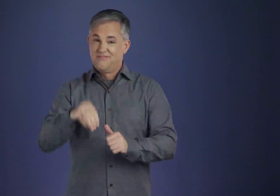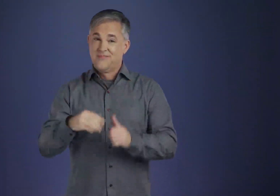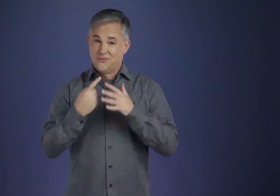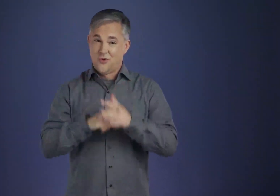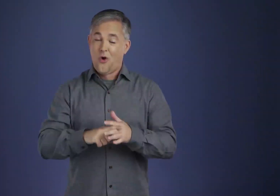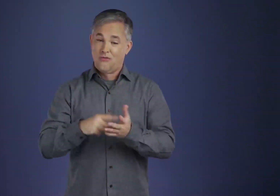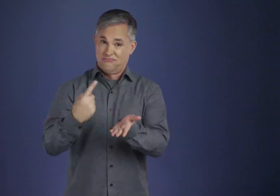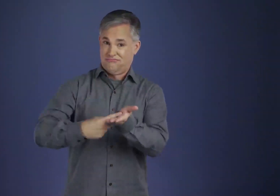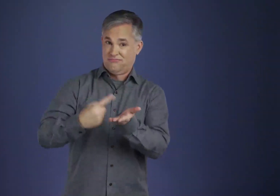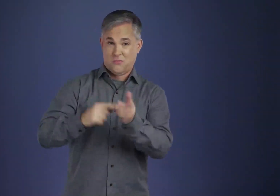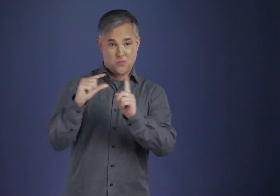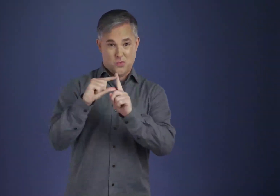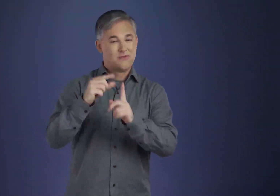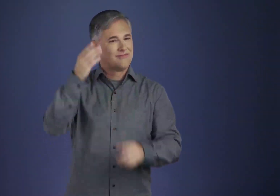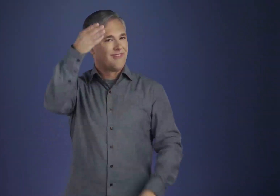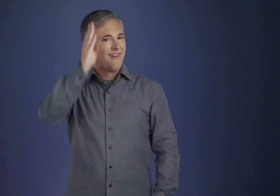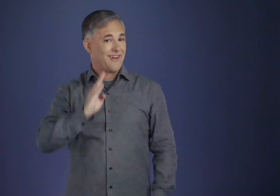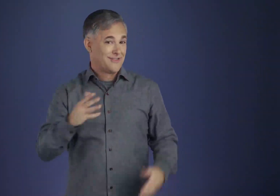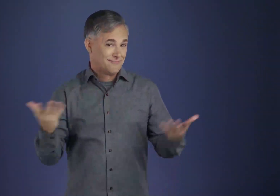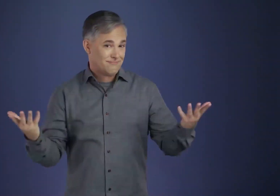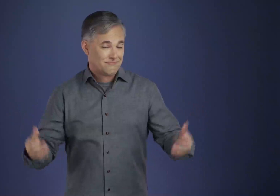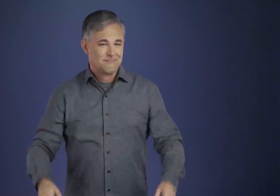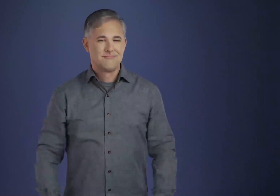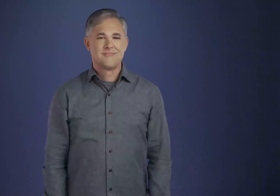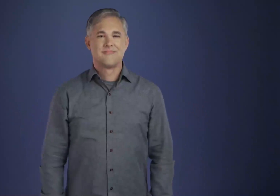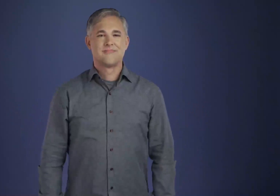of them began to talk of God.